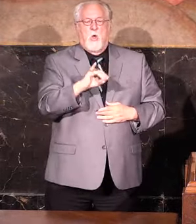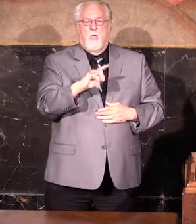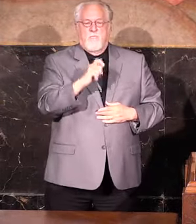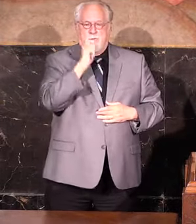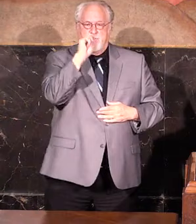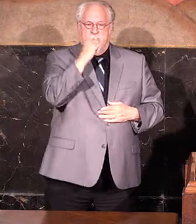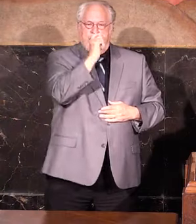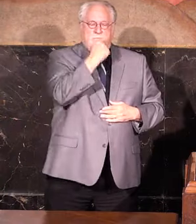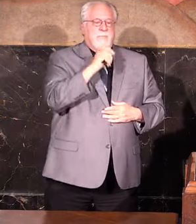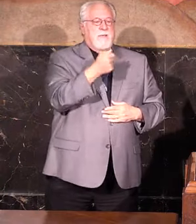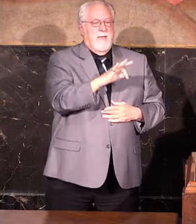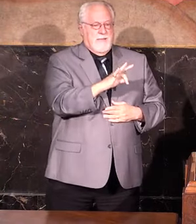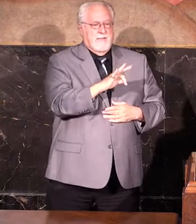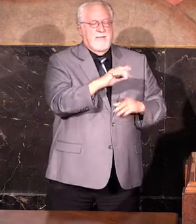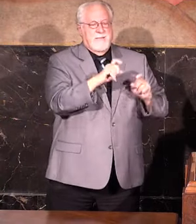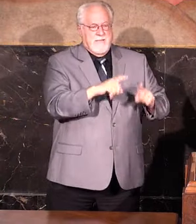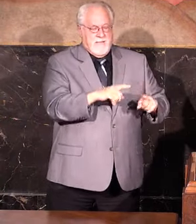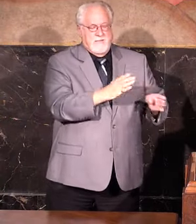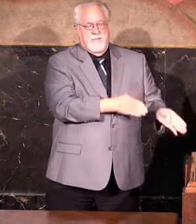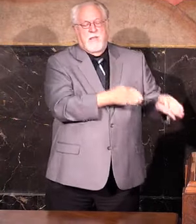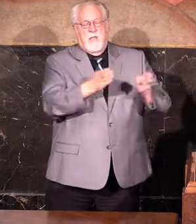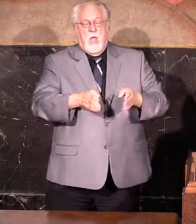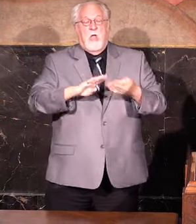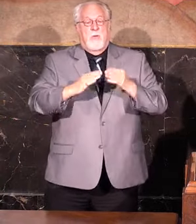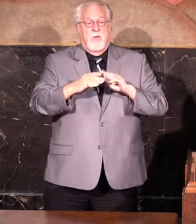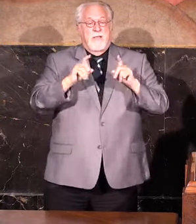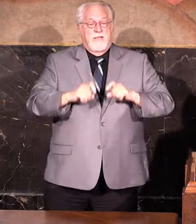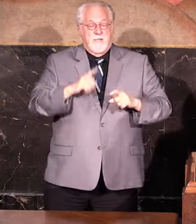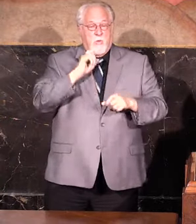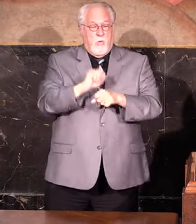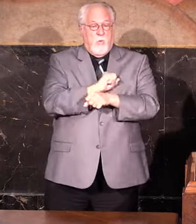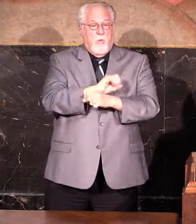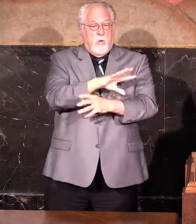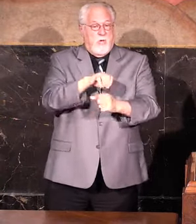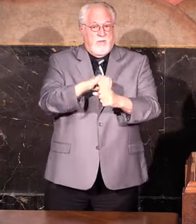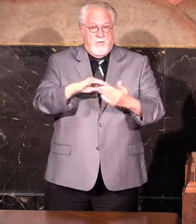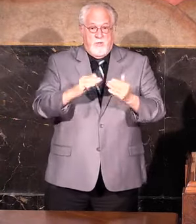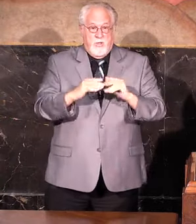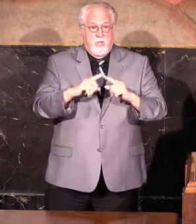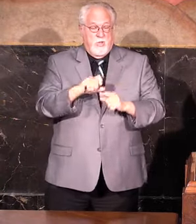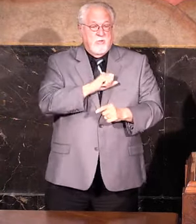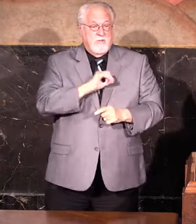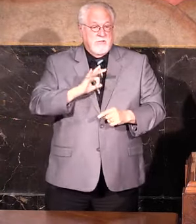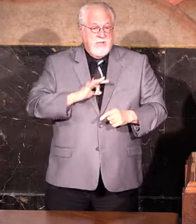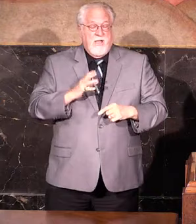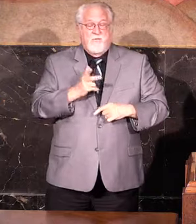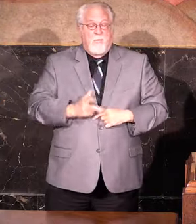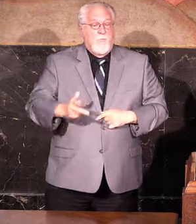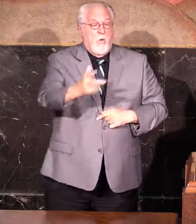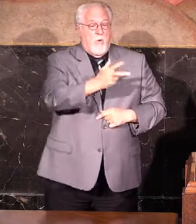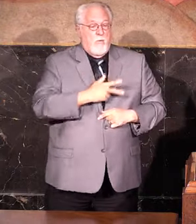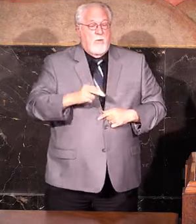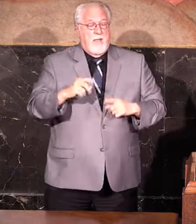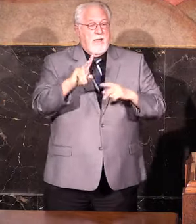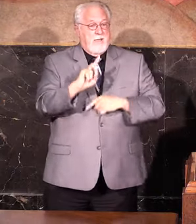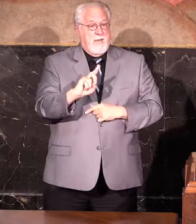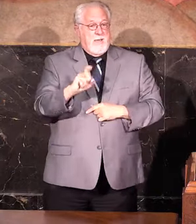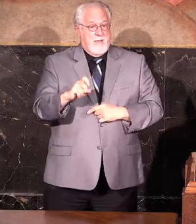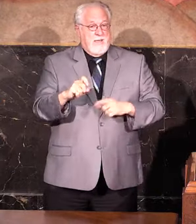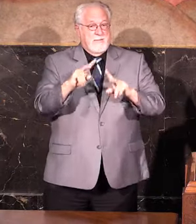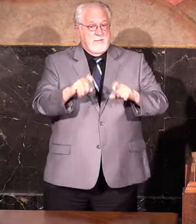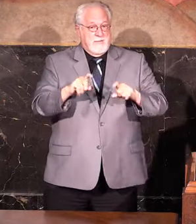COVID-19. Community testing teams will work within their communities to staff mobile and diagnostic testing